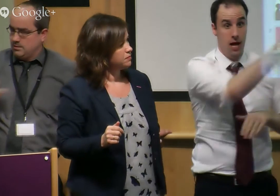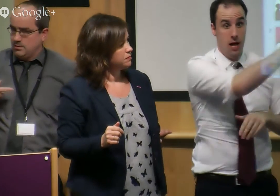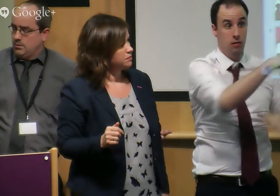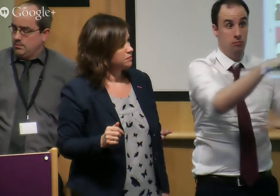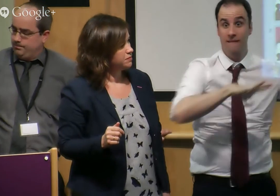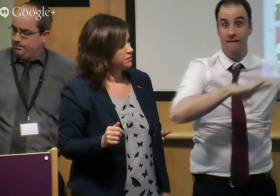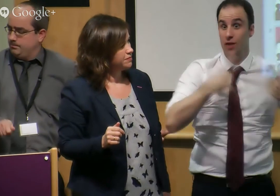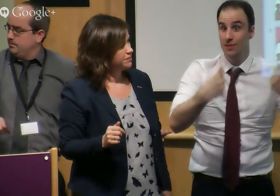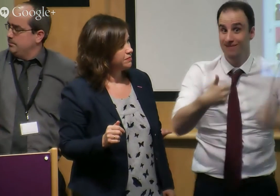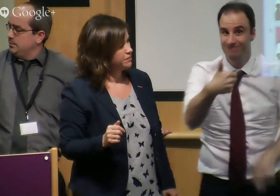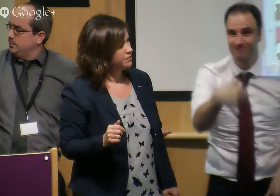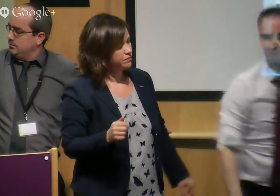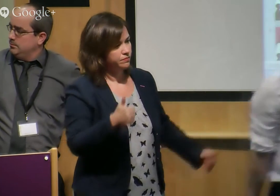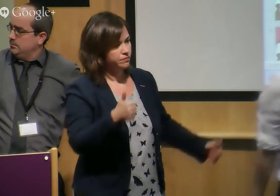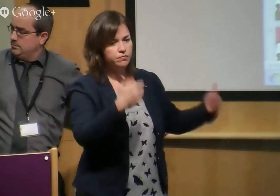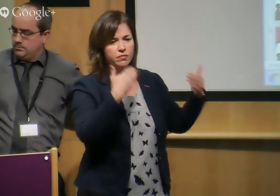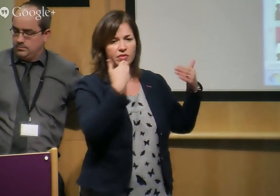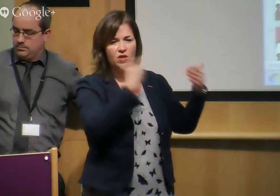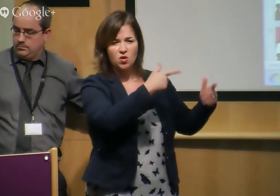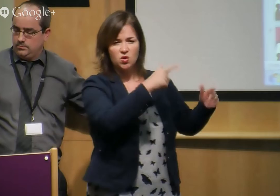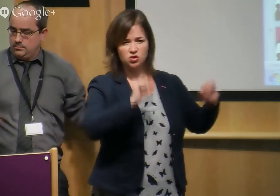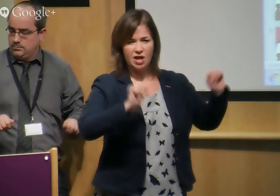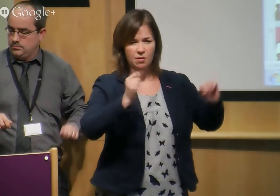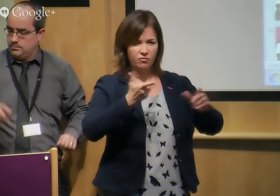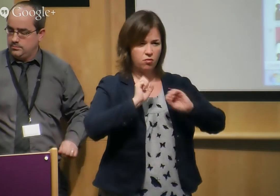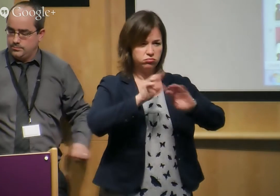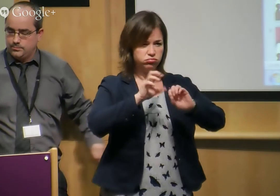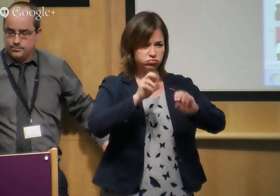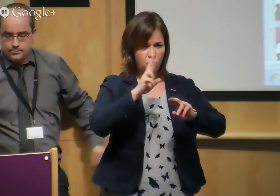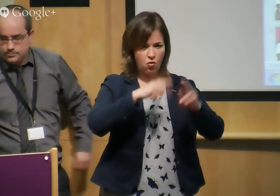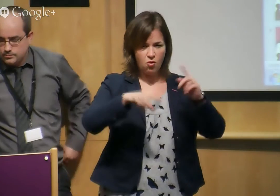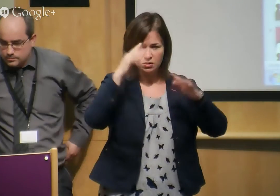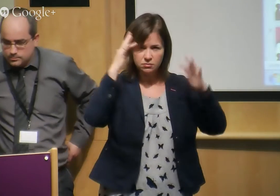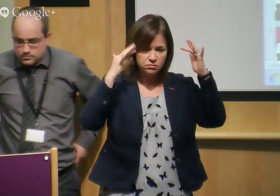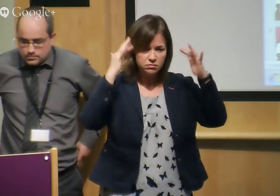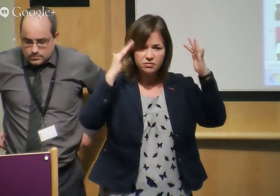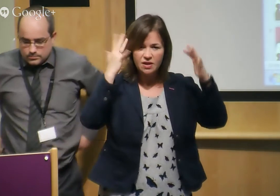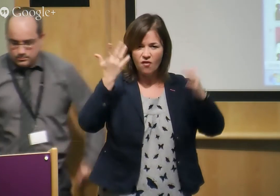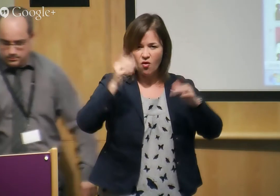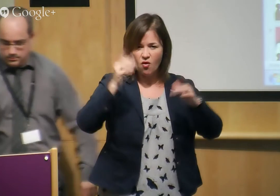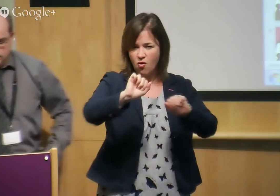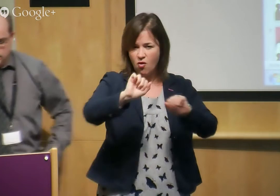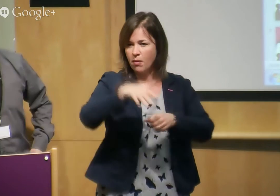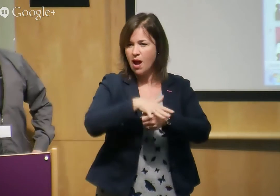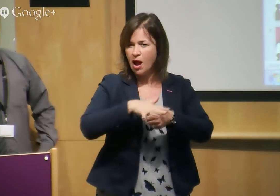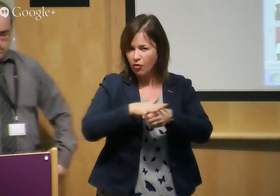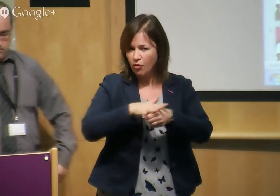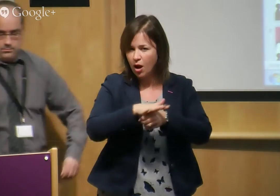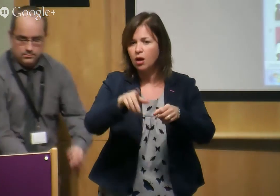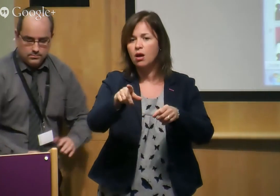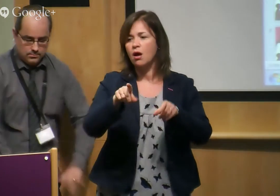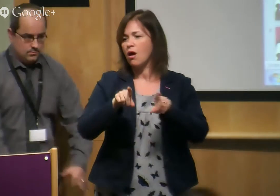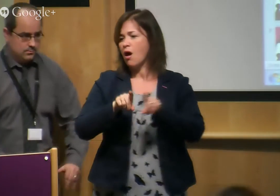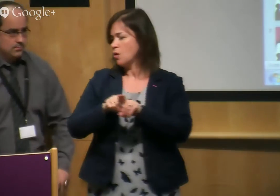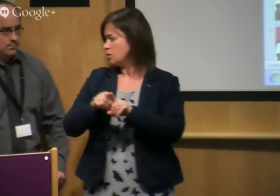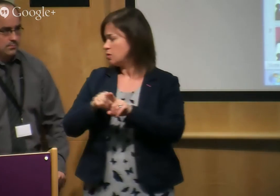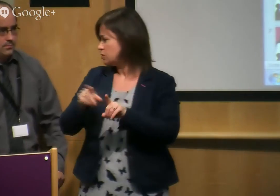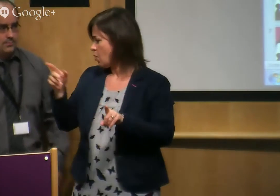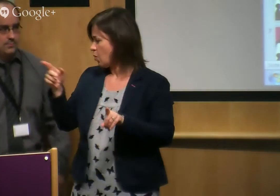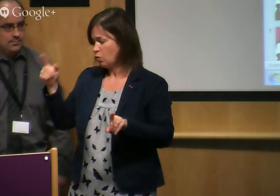Do you have the presentation on the exhibition stand? If you do want to take a copy, please do so. Okay, hopefully